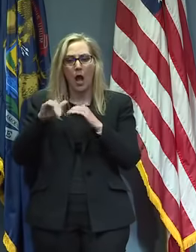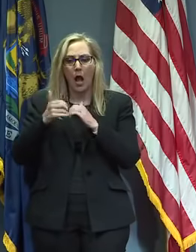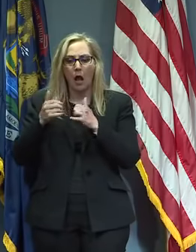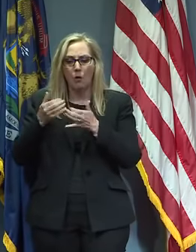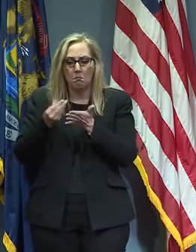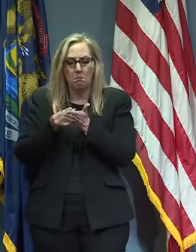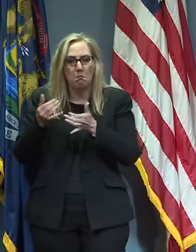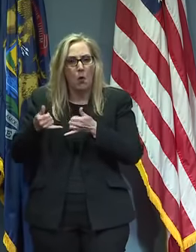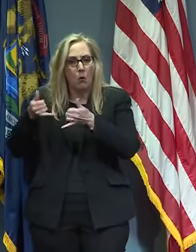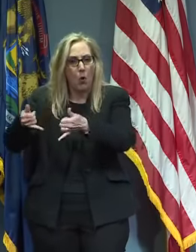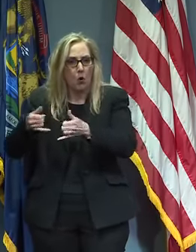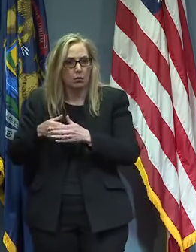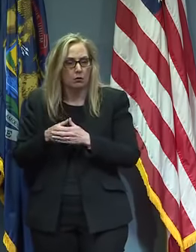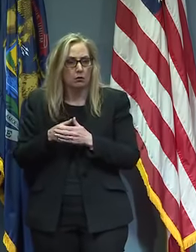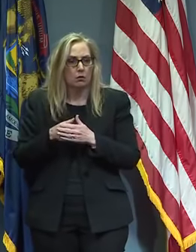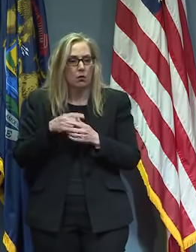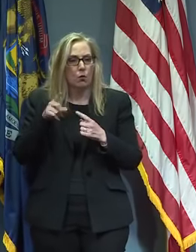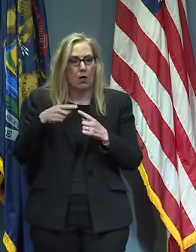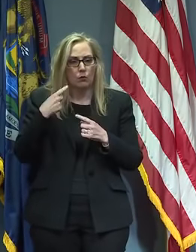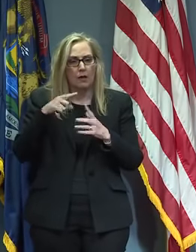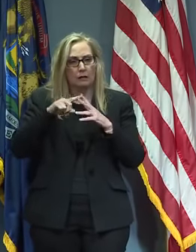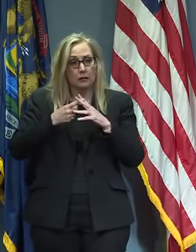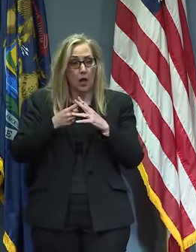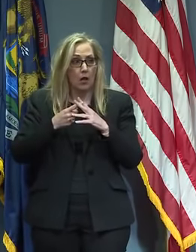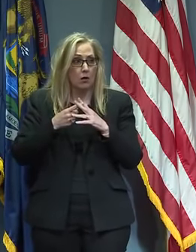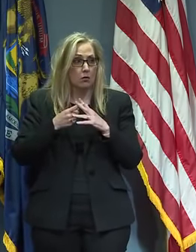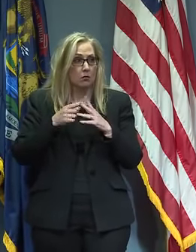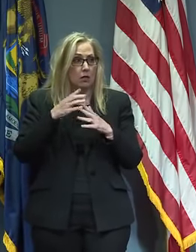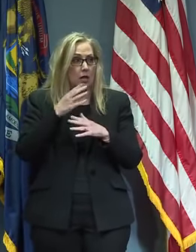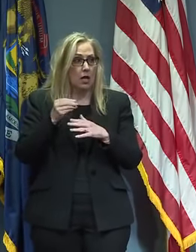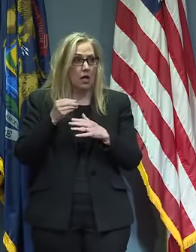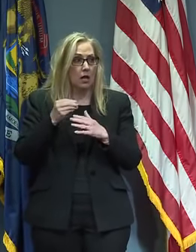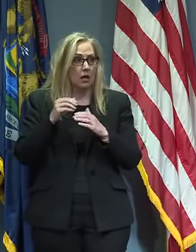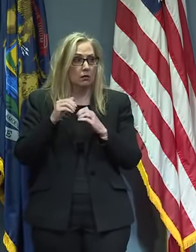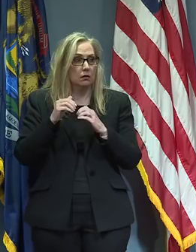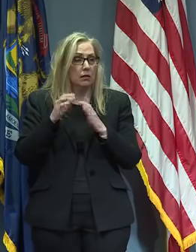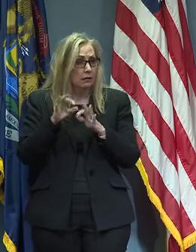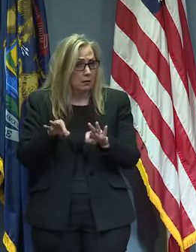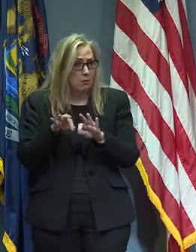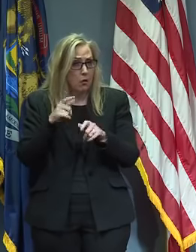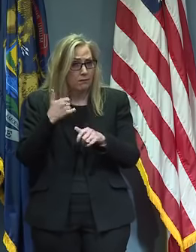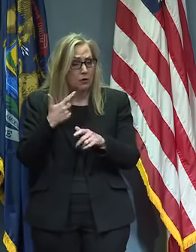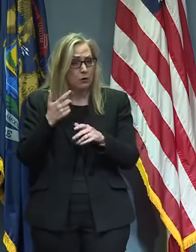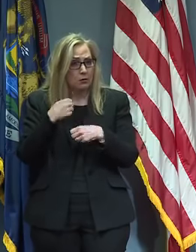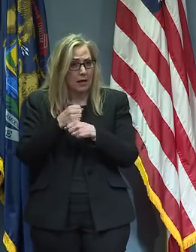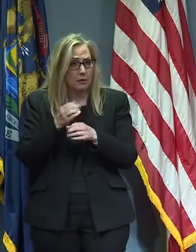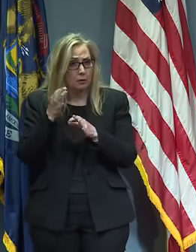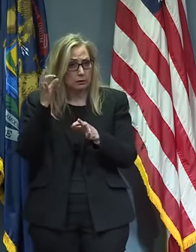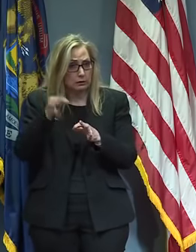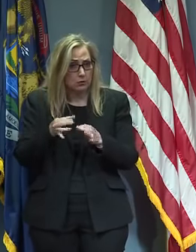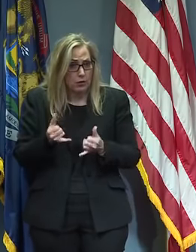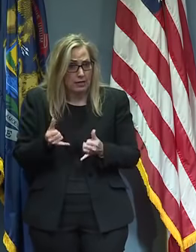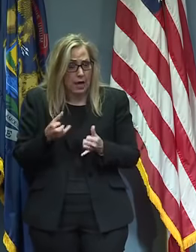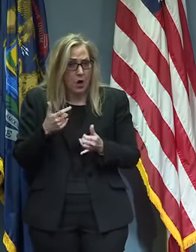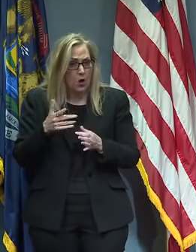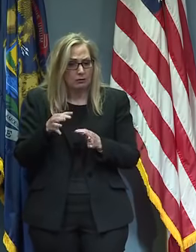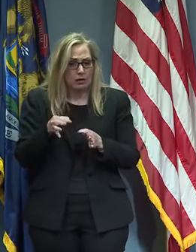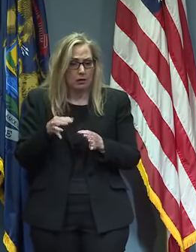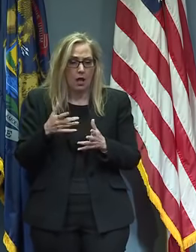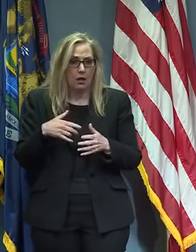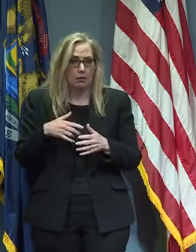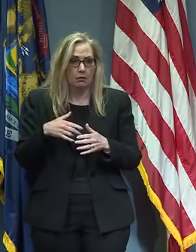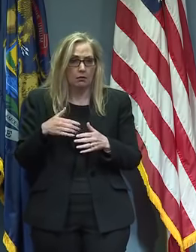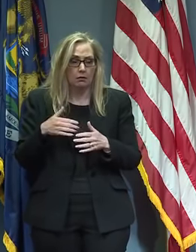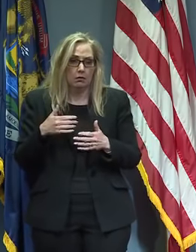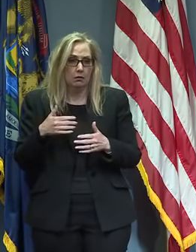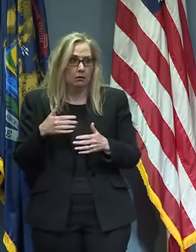state going to begin that, and how critical is it for you to make these sorts of decisions? Is it a major setback? Yeah, you said last year, it was